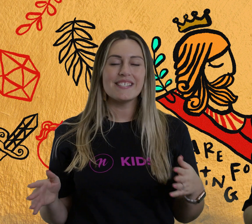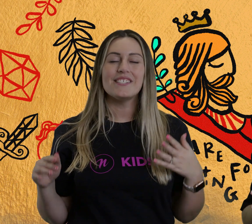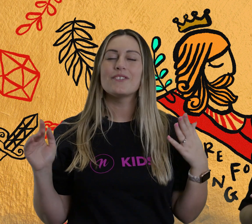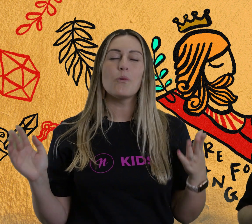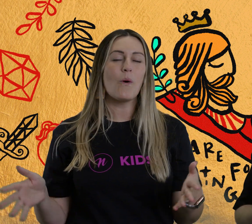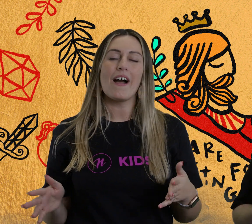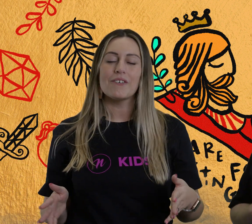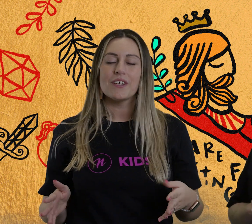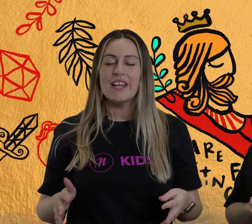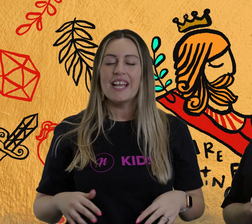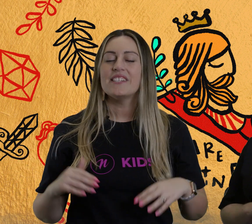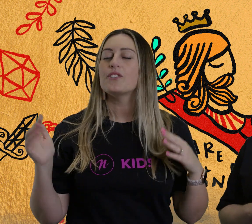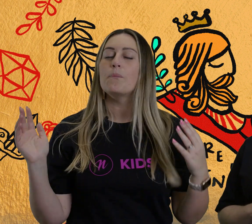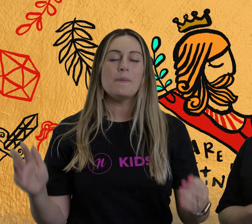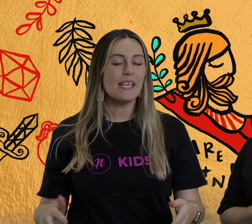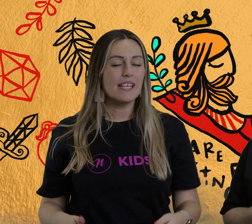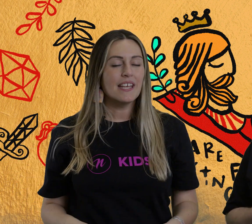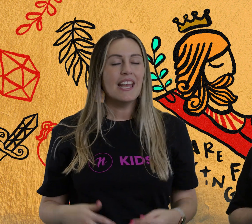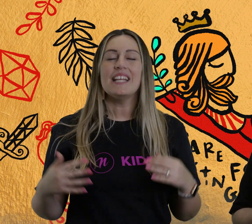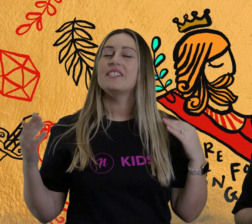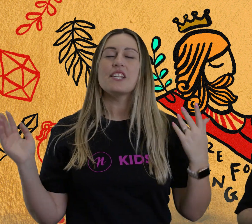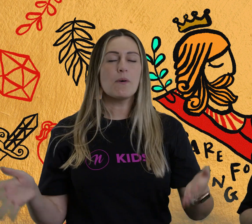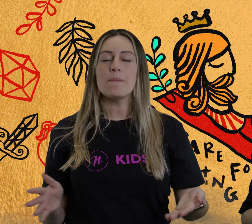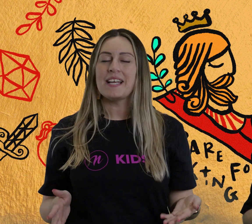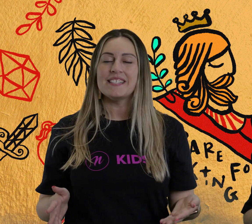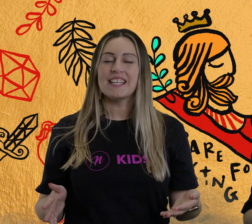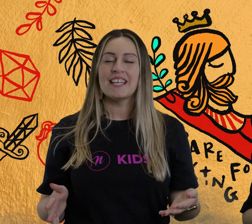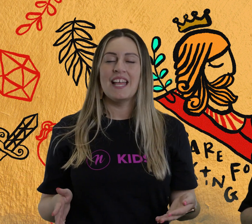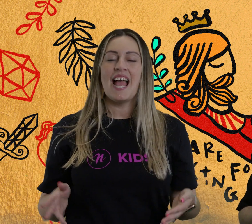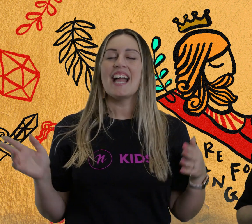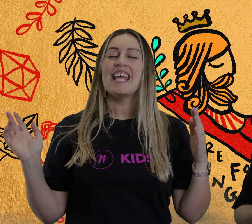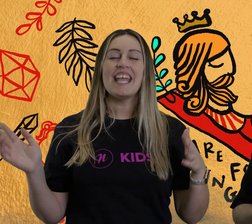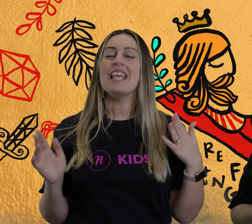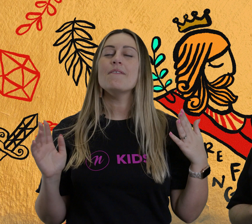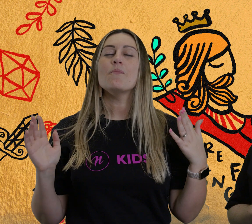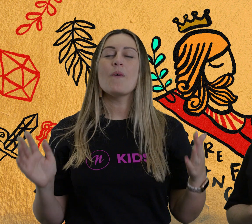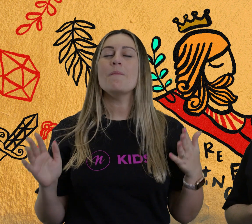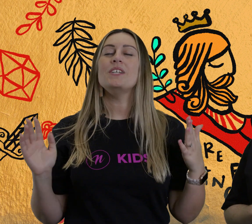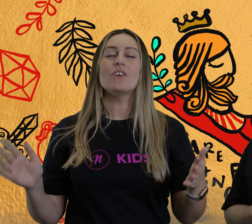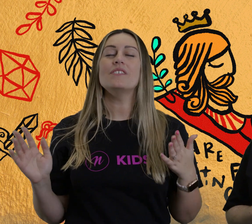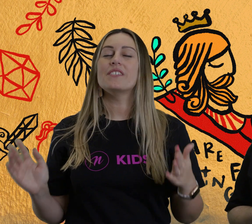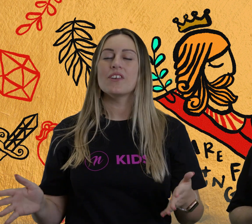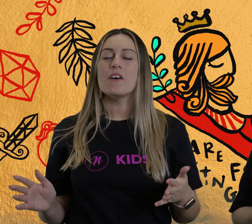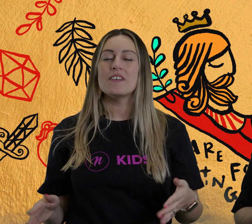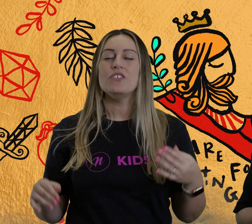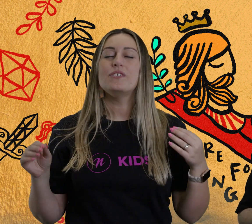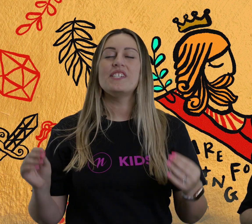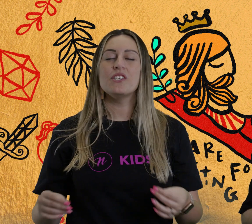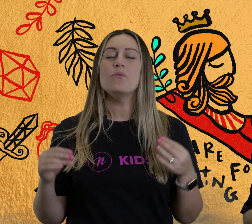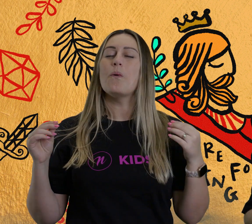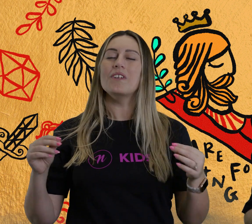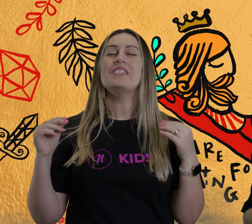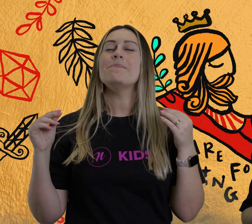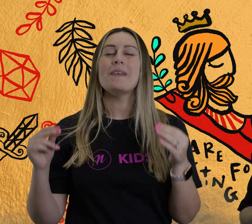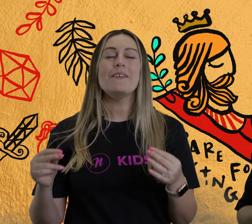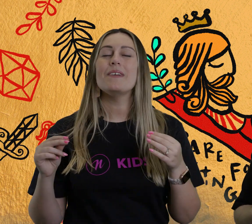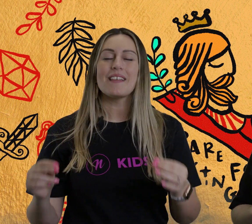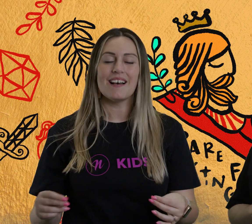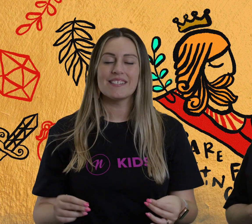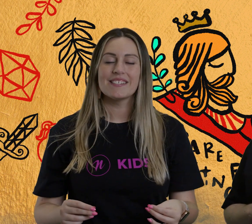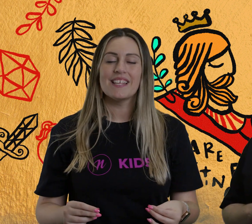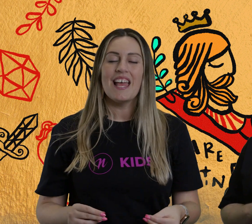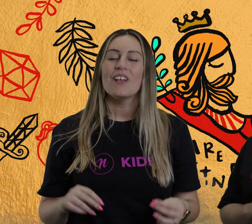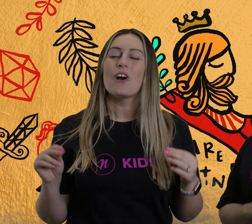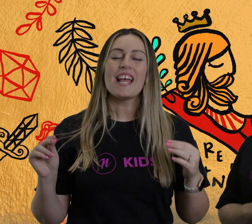for us is so wild. It's so big. It's so amazing. And that even when we don't deserve it, you still want to meet